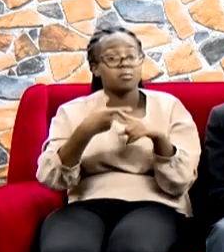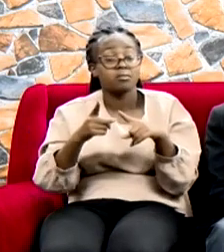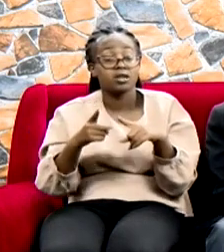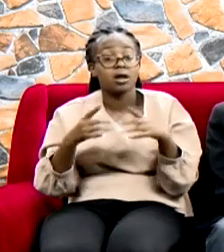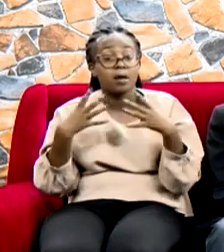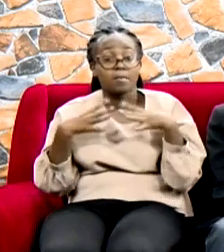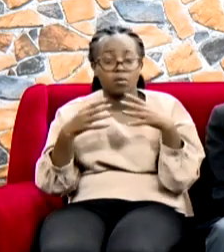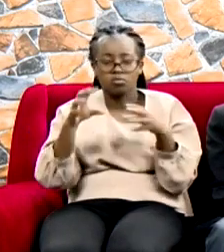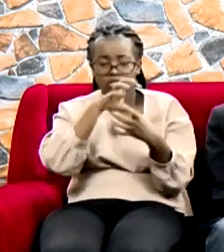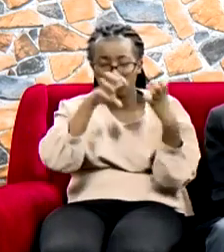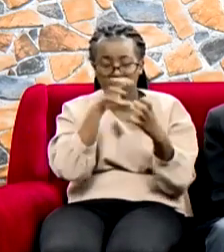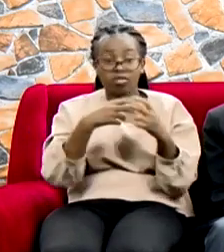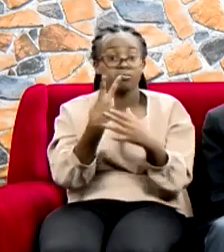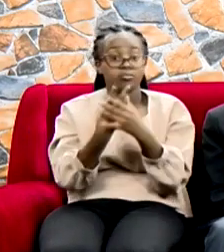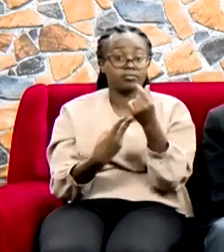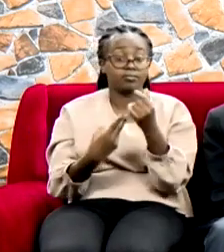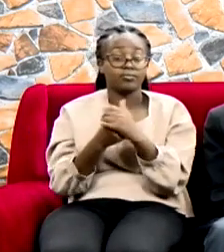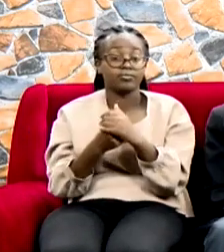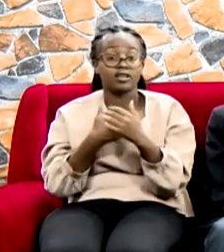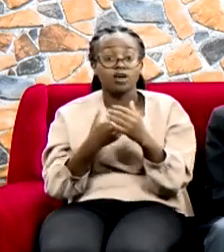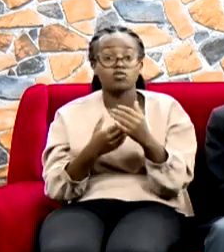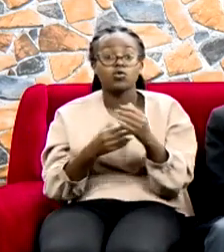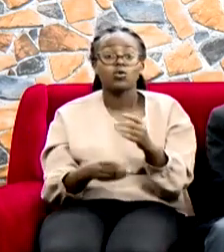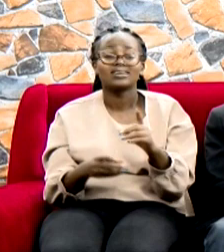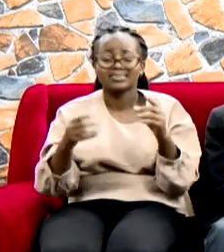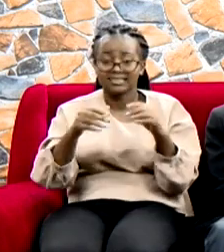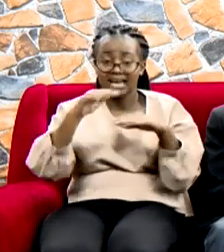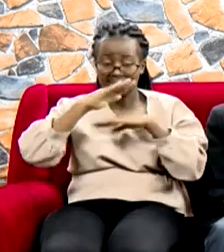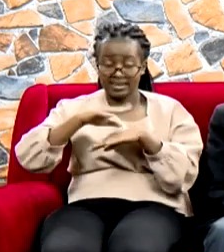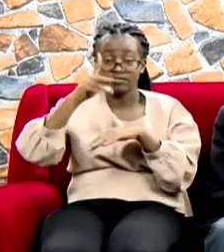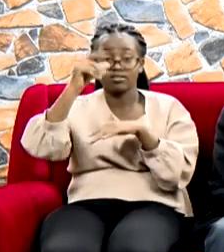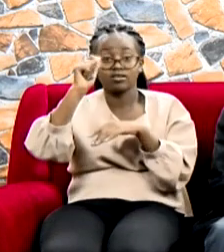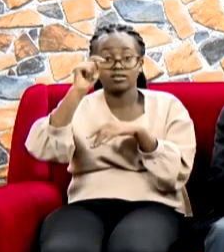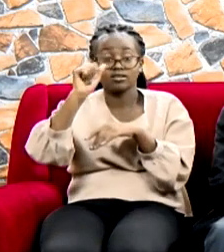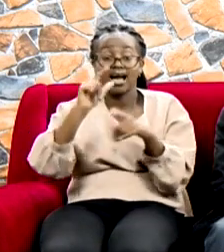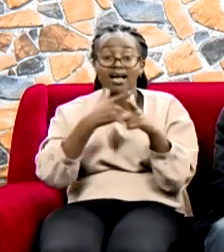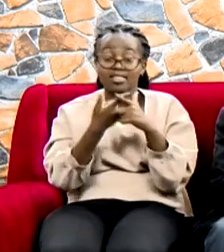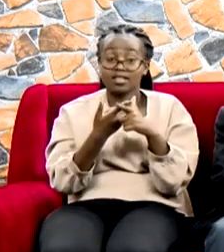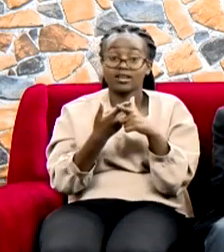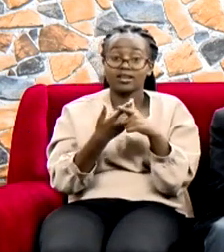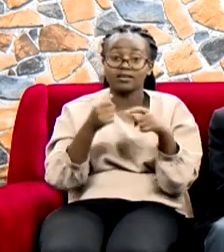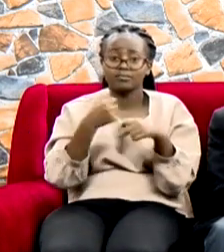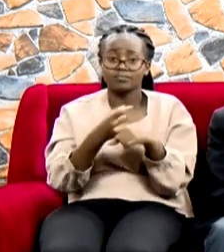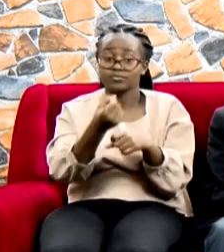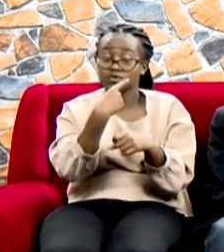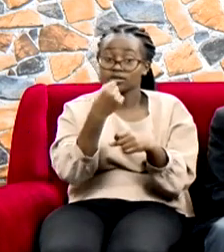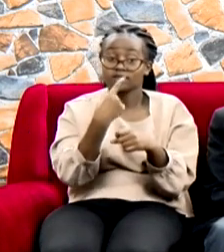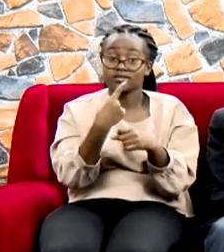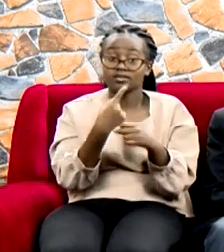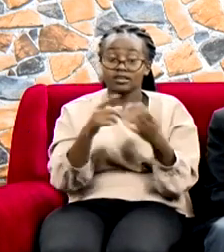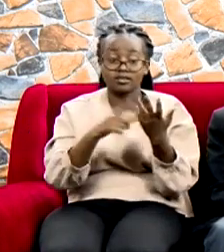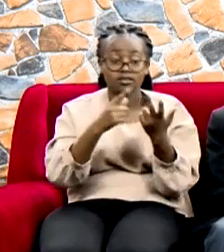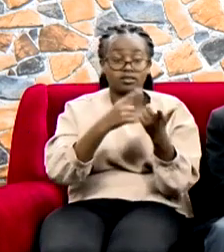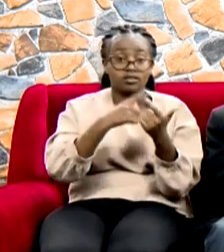confuse the two. Yeah, so you have to collect enough data from those areas, and then in line with the diagnostic statistical